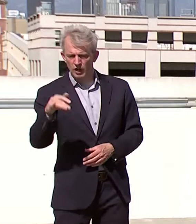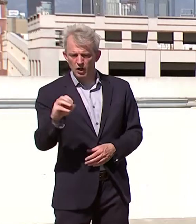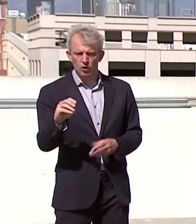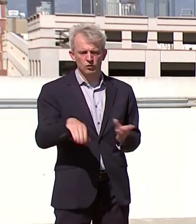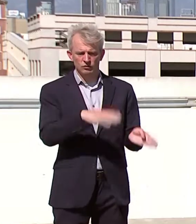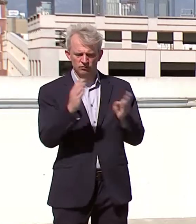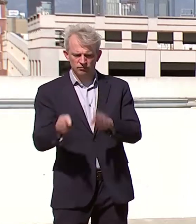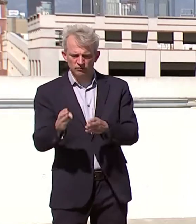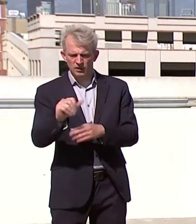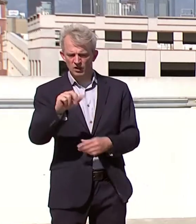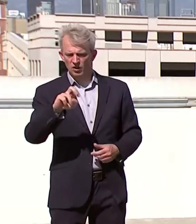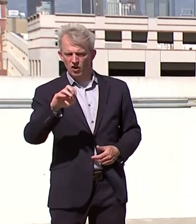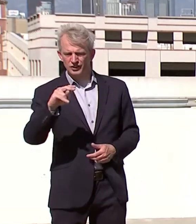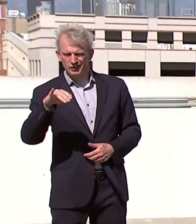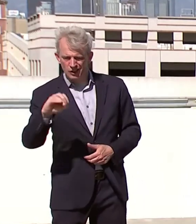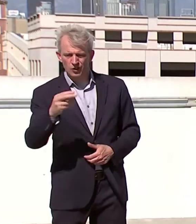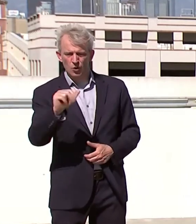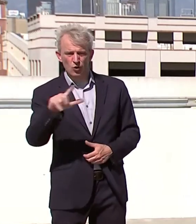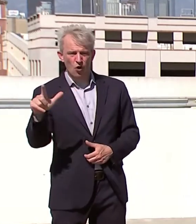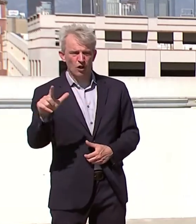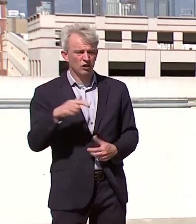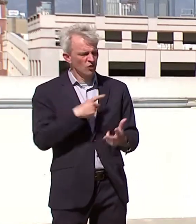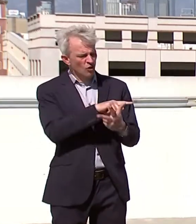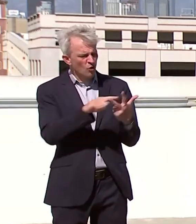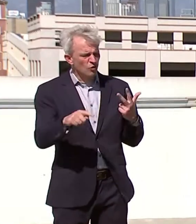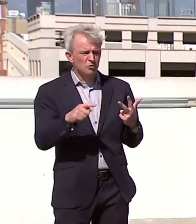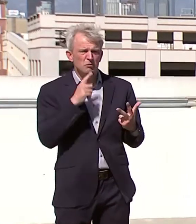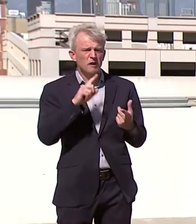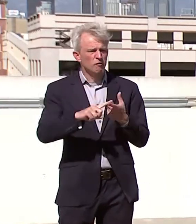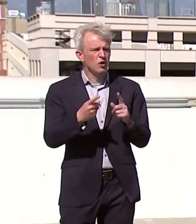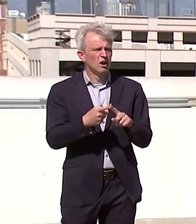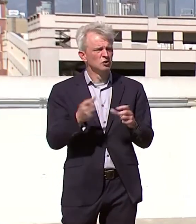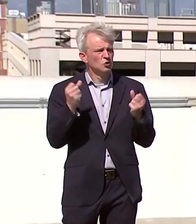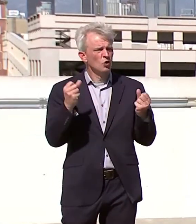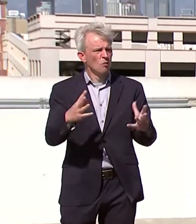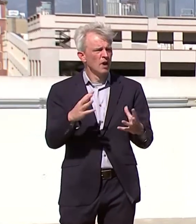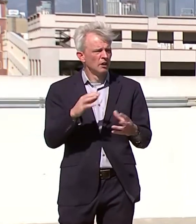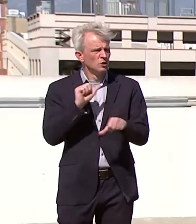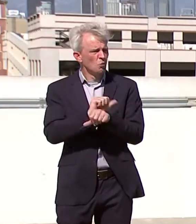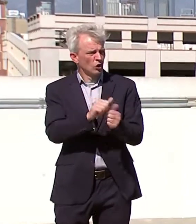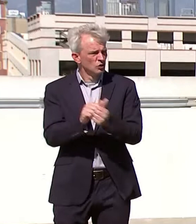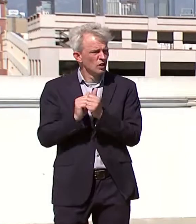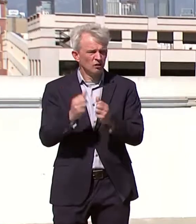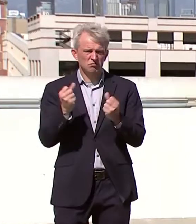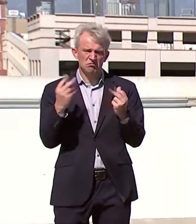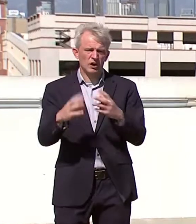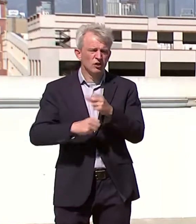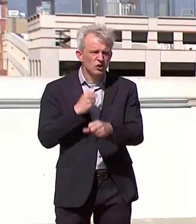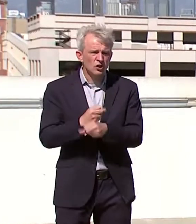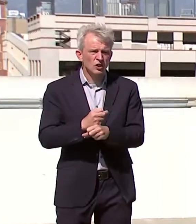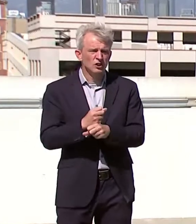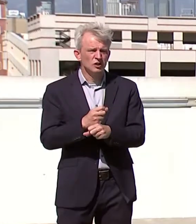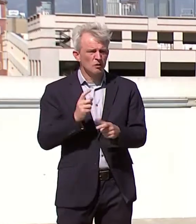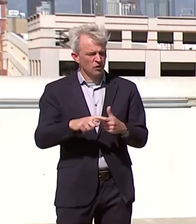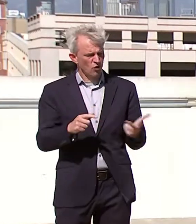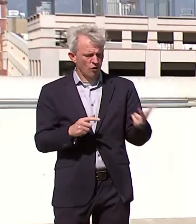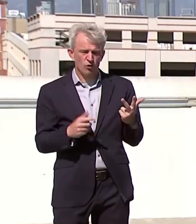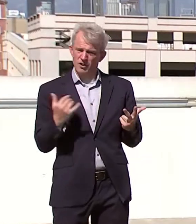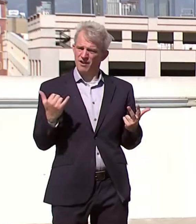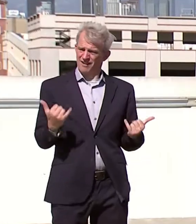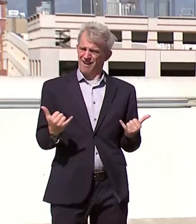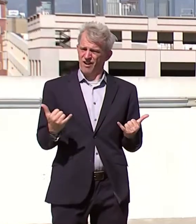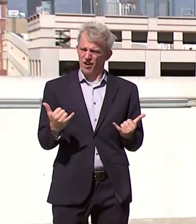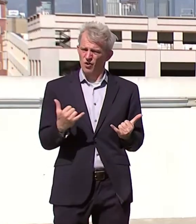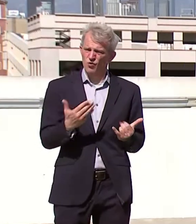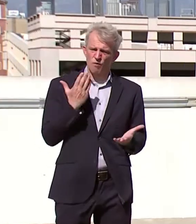These folks have been friends on so many efforts over so many years, but they're standing up to show us that this is all of our responsibility. And we're so